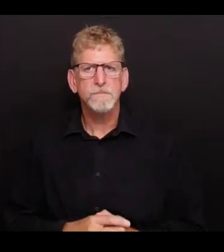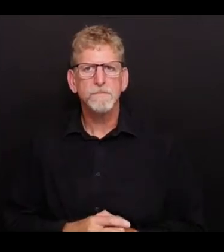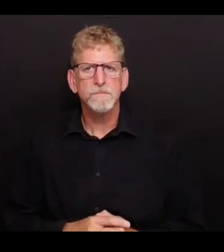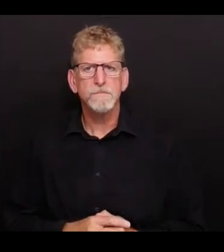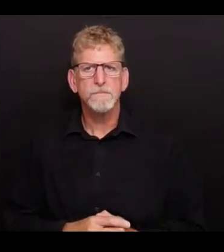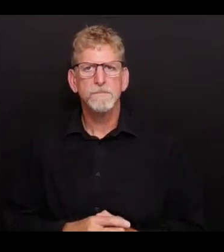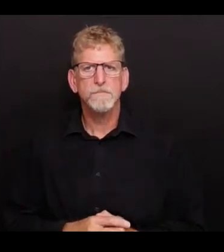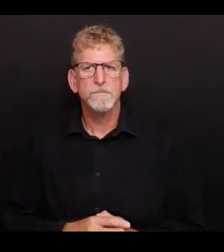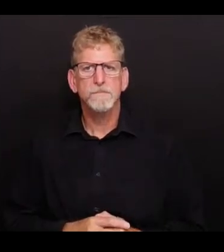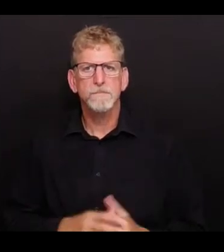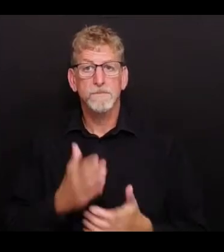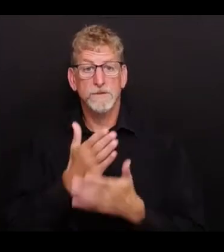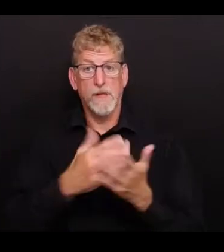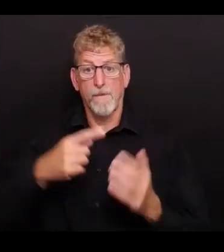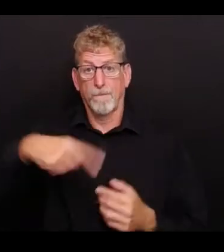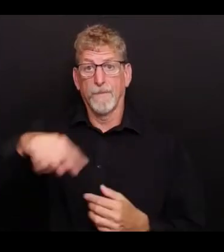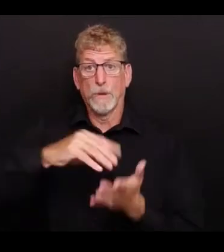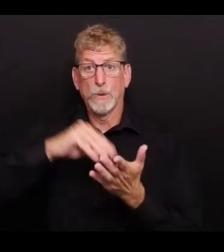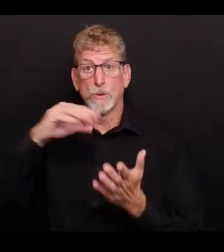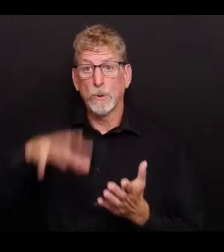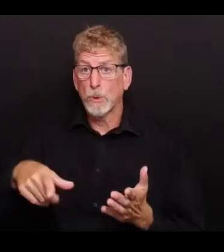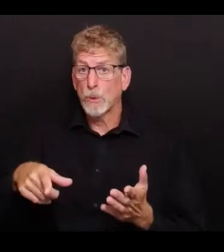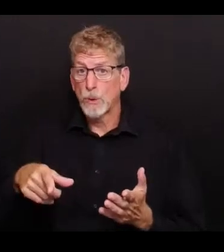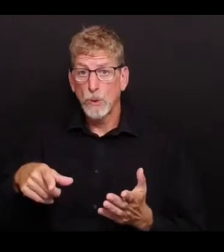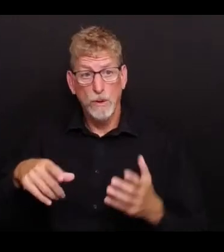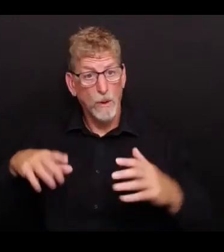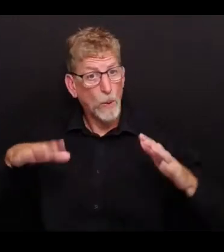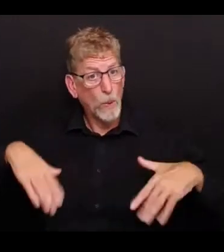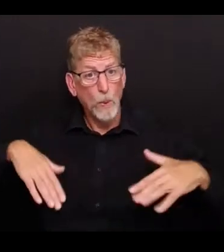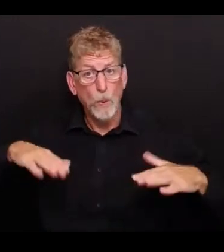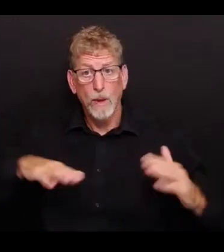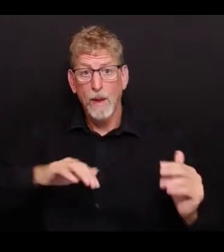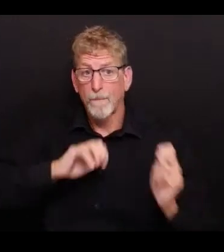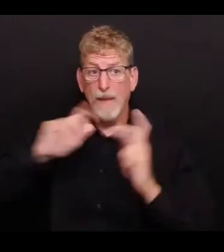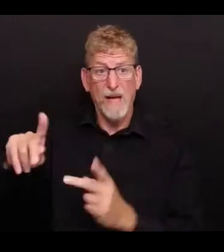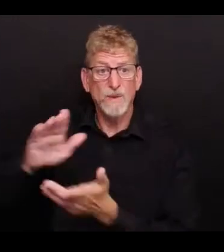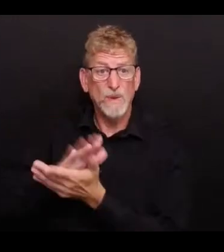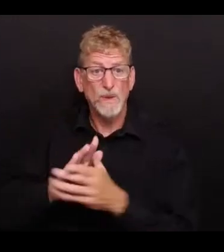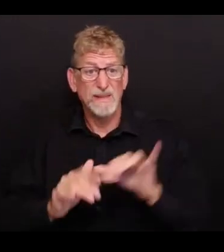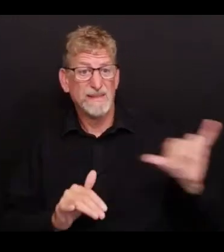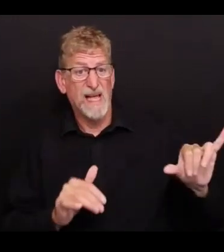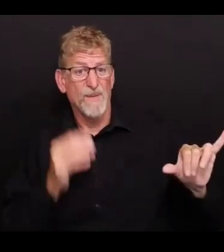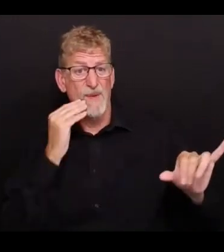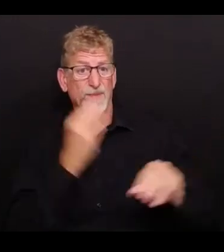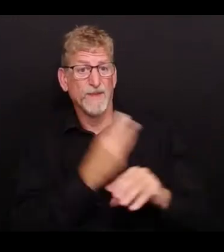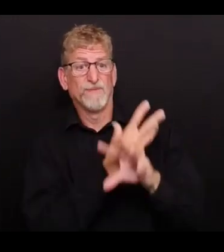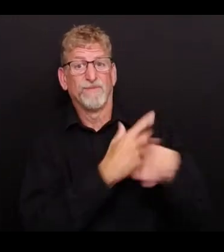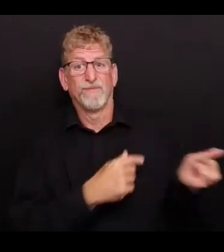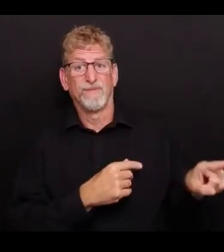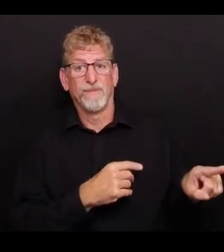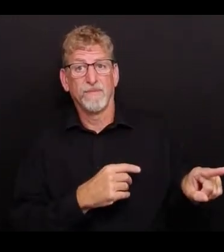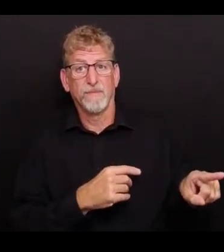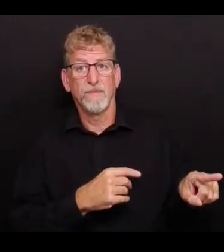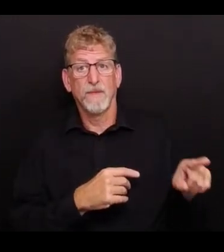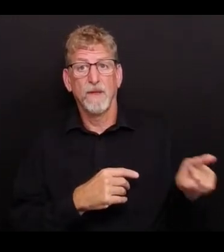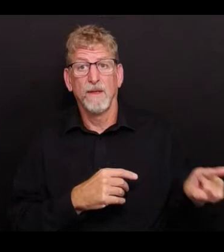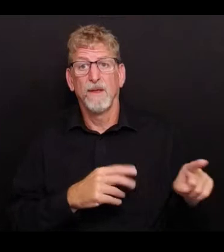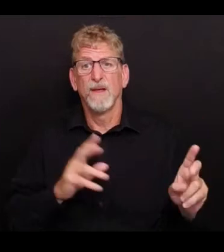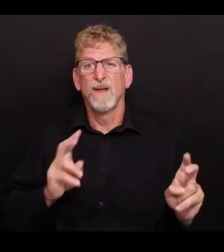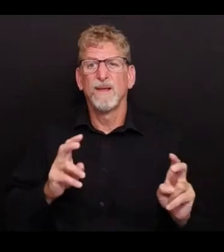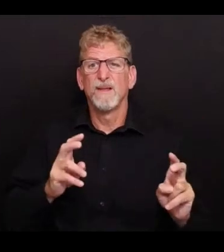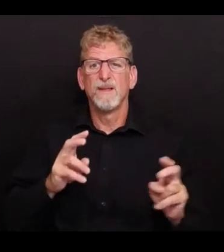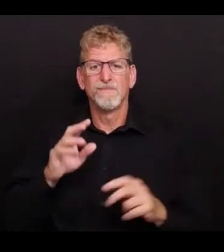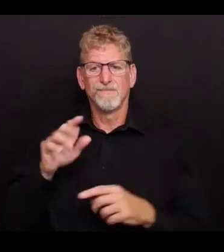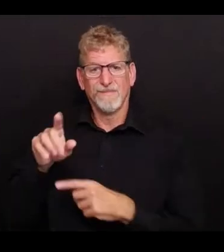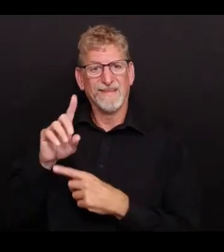guess I just want to be clear, if I'm explaining this as a reporter, is this a function of Delta, or is it a function of the fact that kids were just less exposed this time last